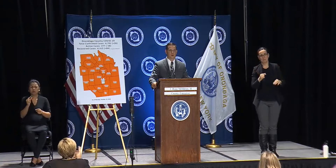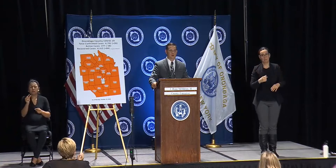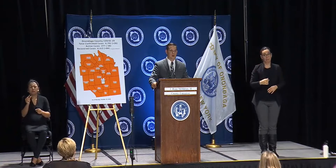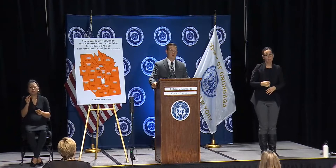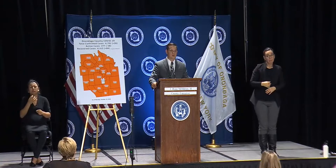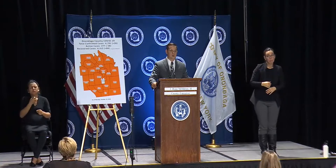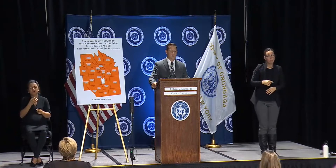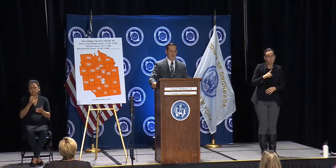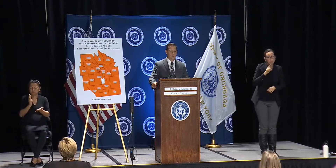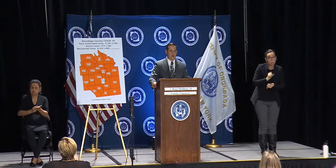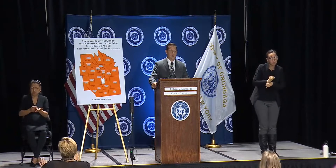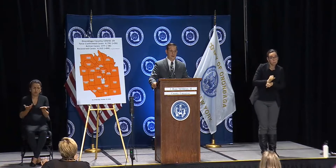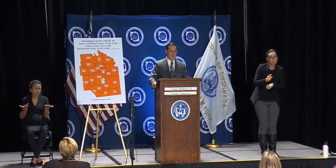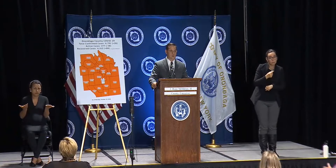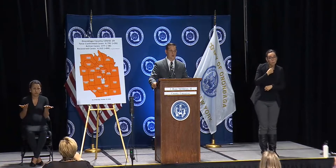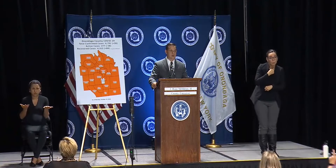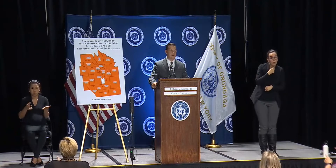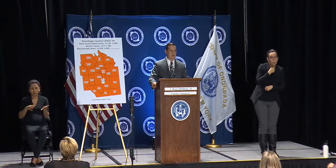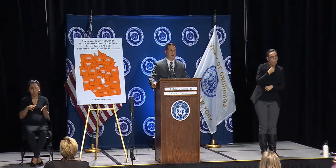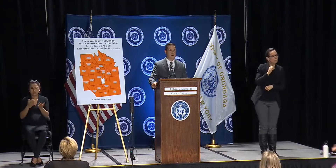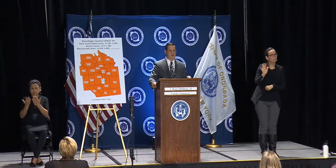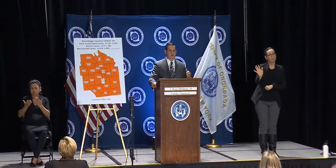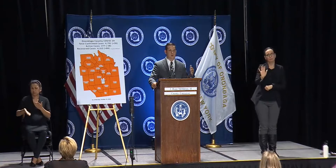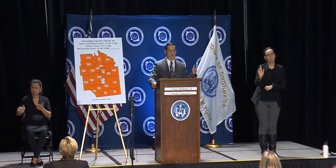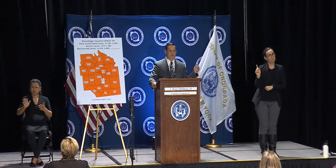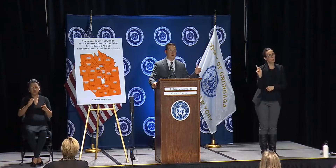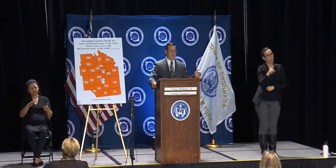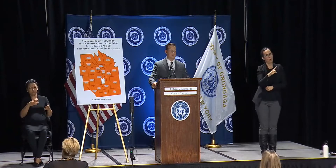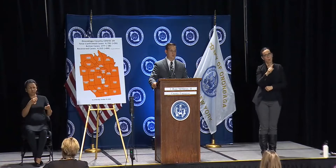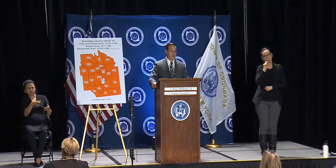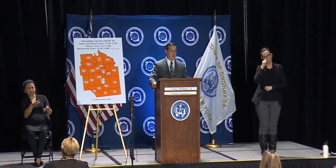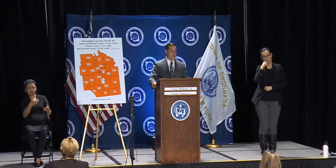to work sick. So that's what it's like in